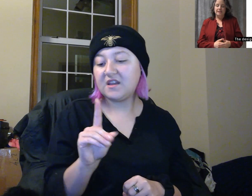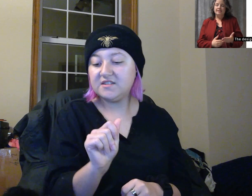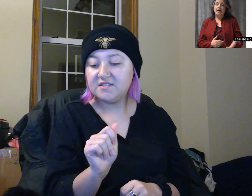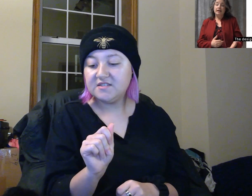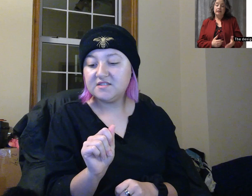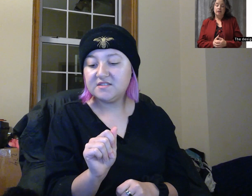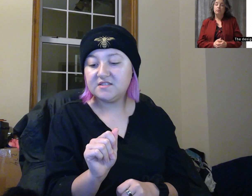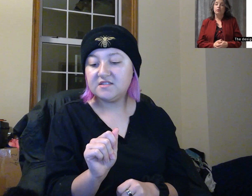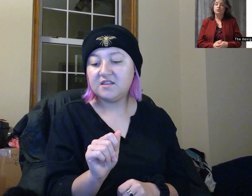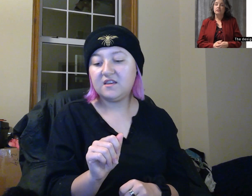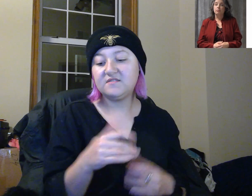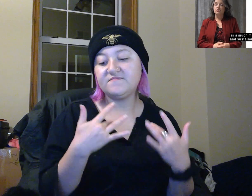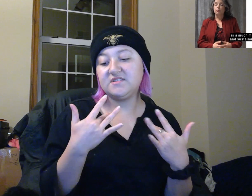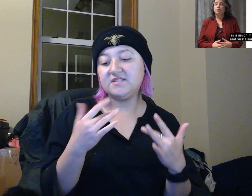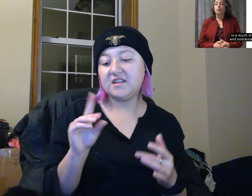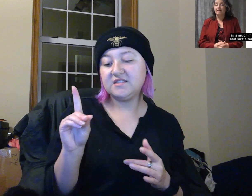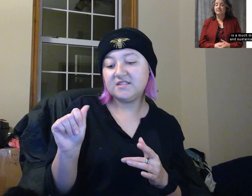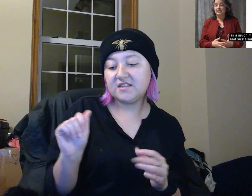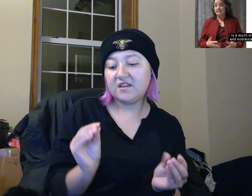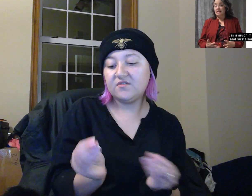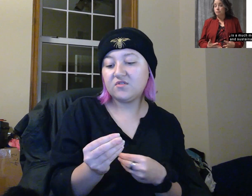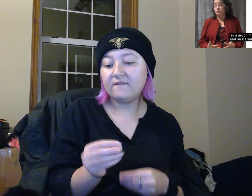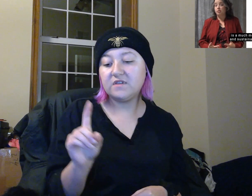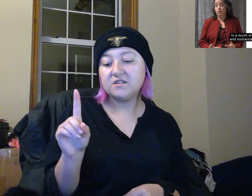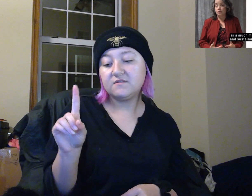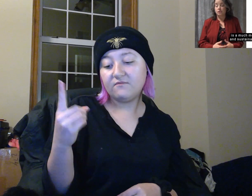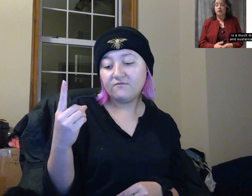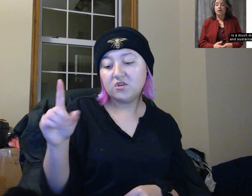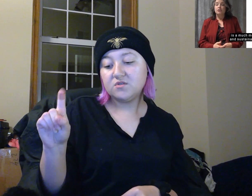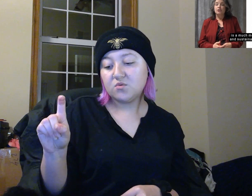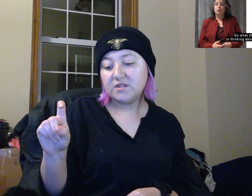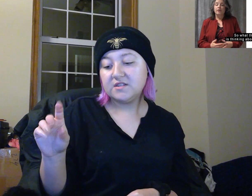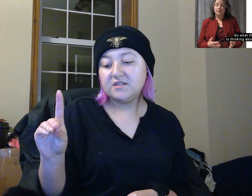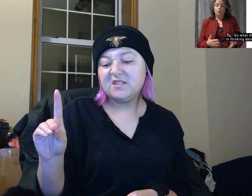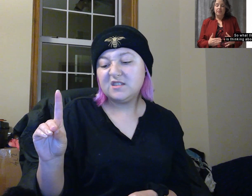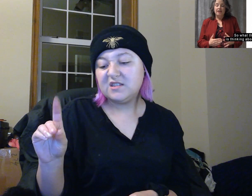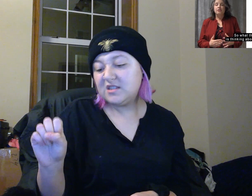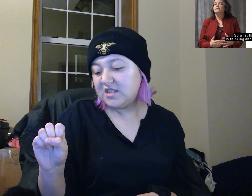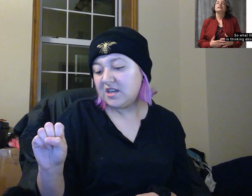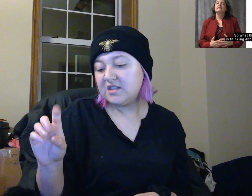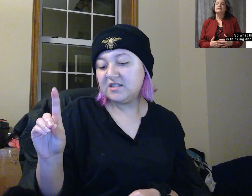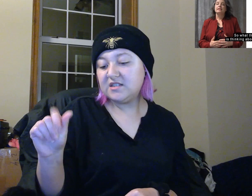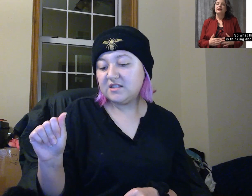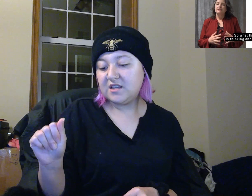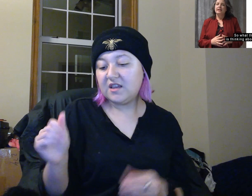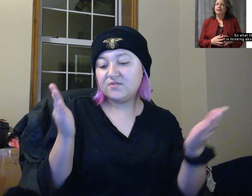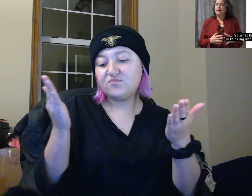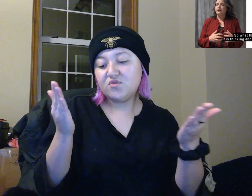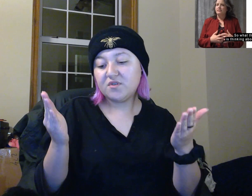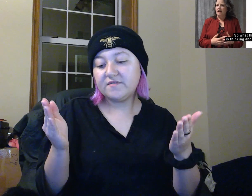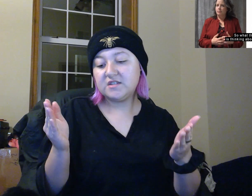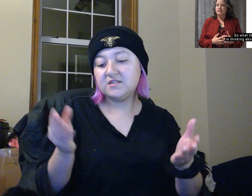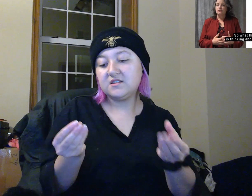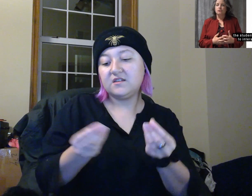The design approach is a much more proactive and sustainable approach. So what that focus is thinking